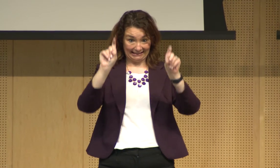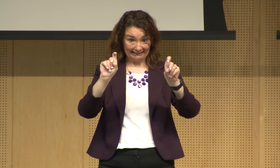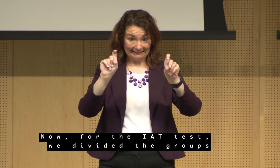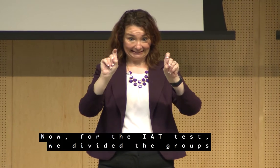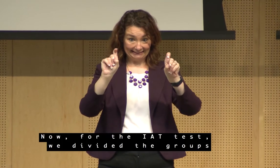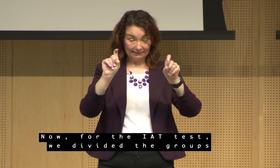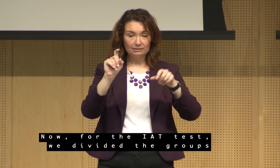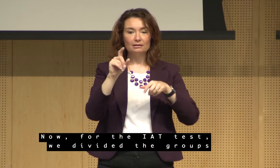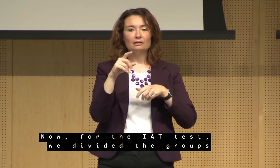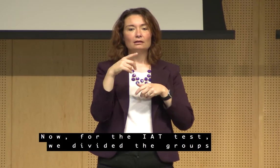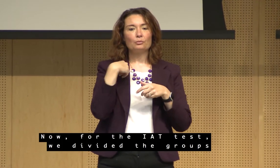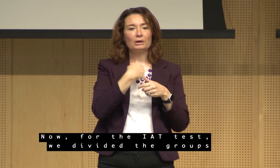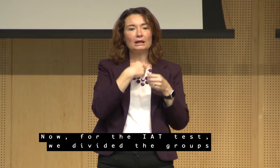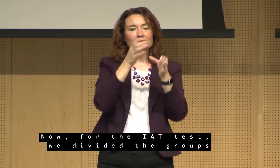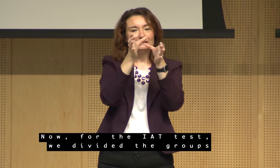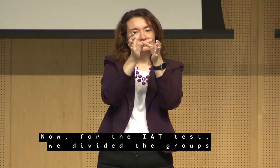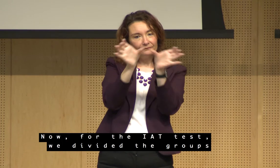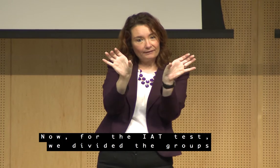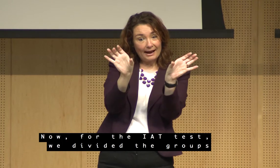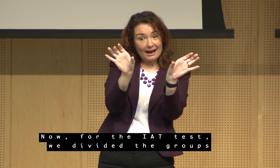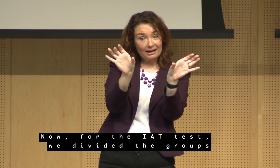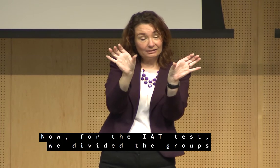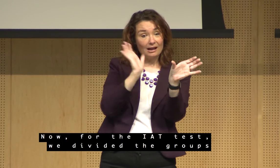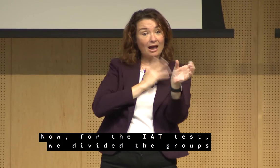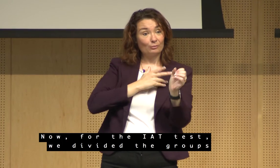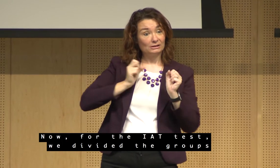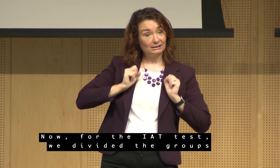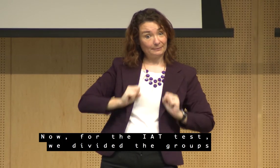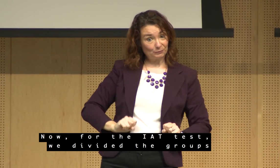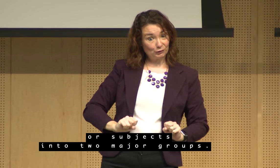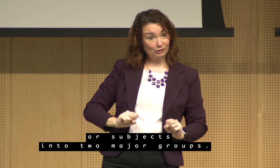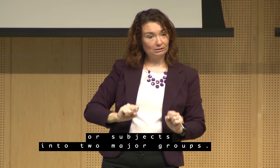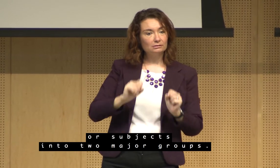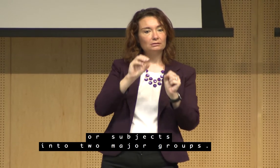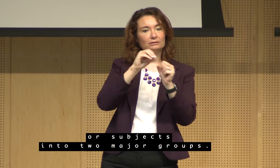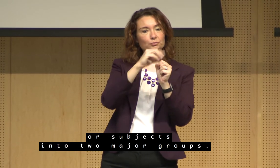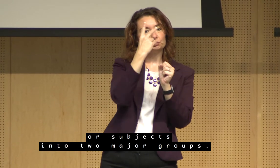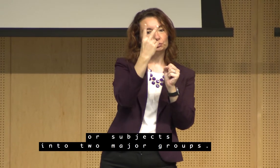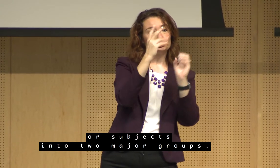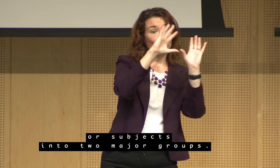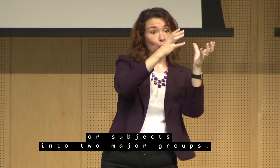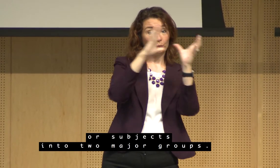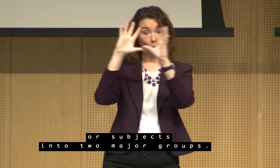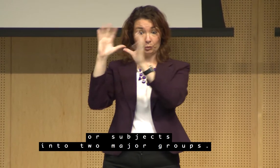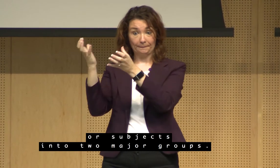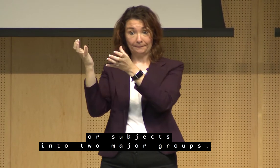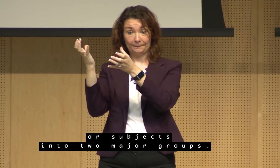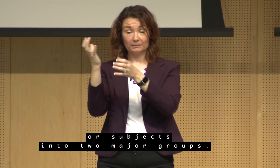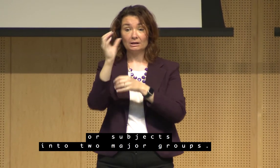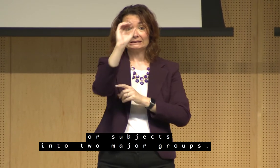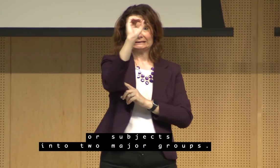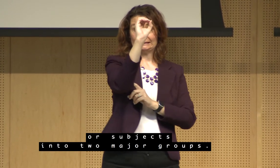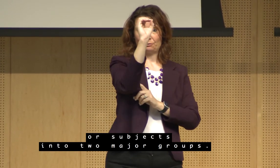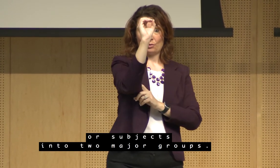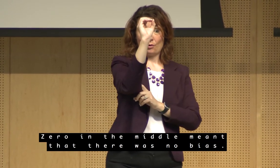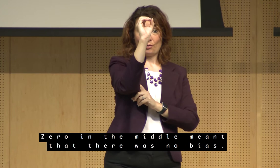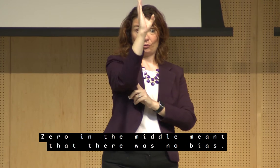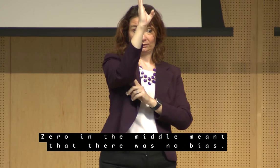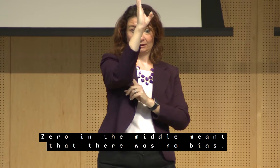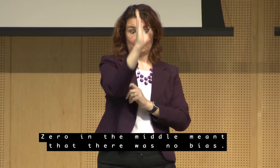Now, for the IAT test, we divided the groups, our subjects, into two major groups. Zero in the